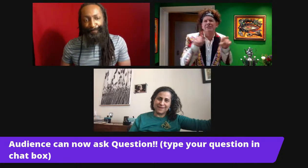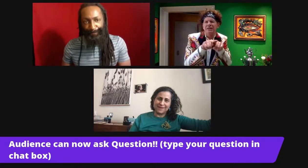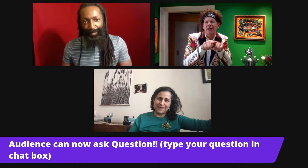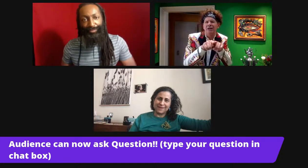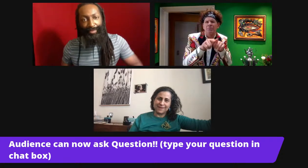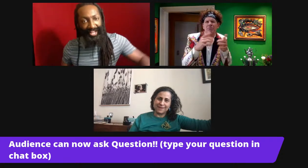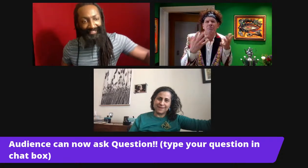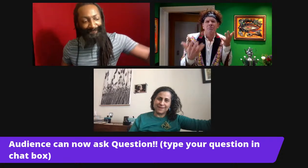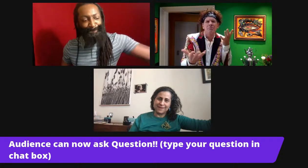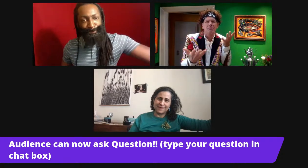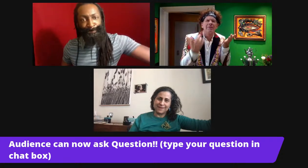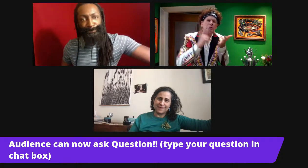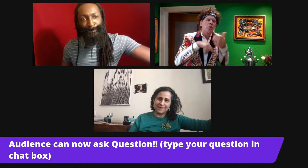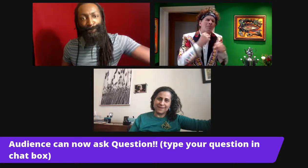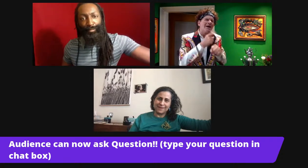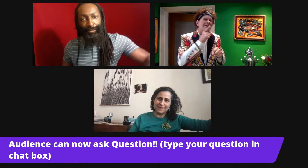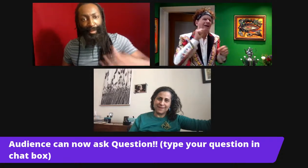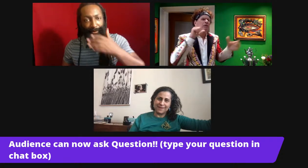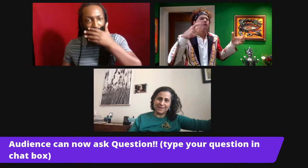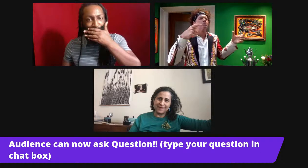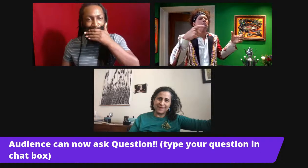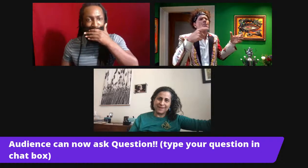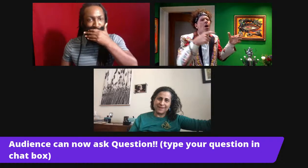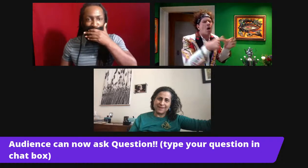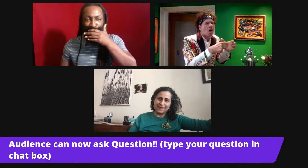you know, then they may get a better